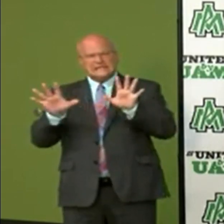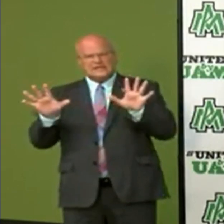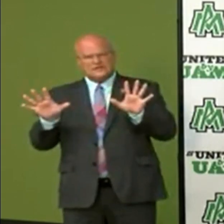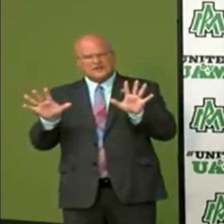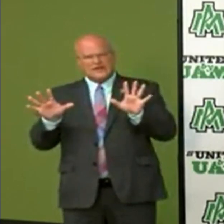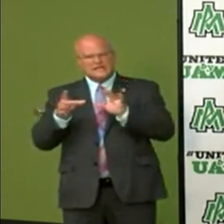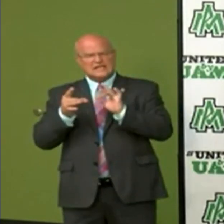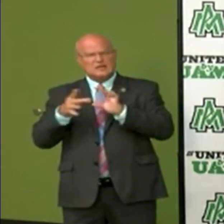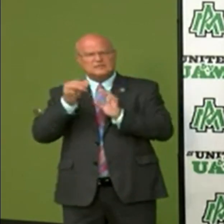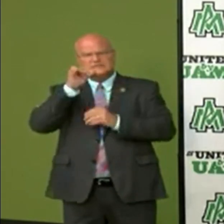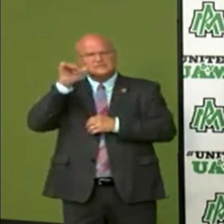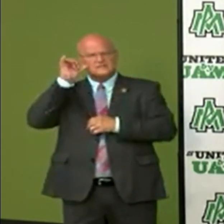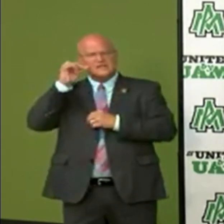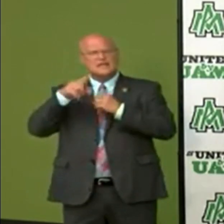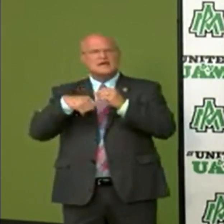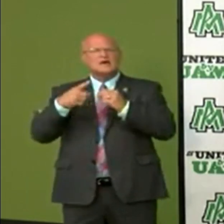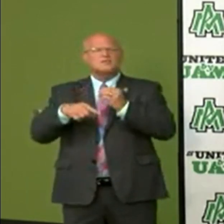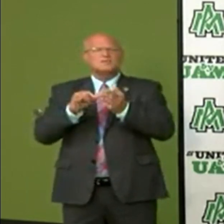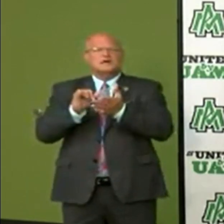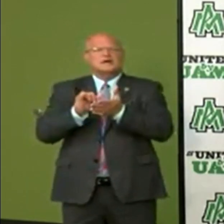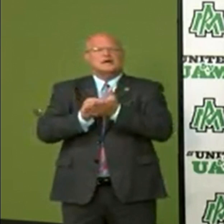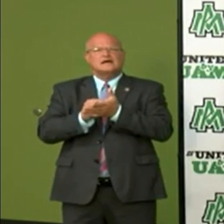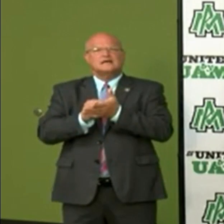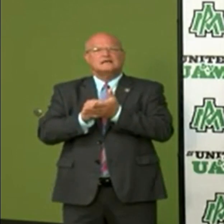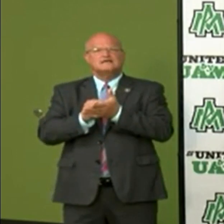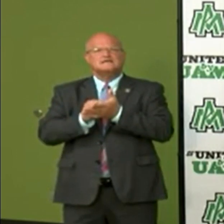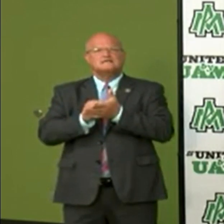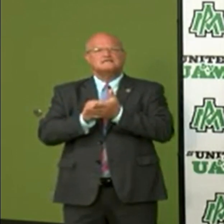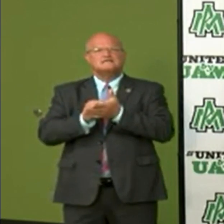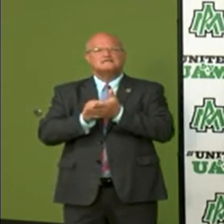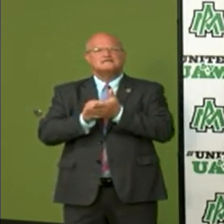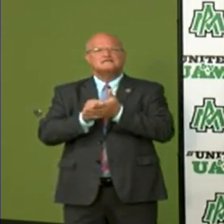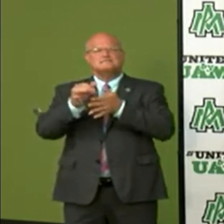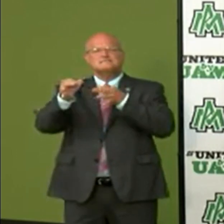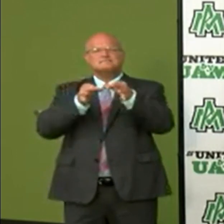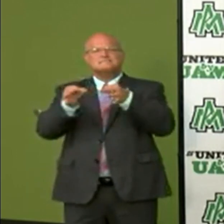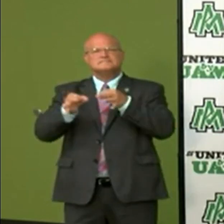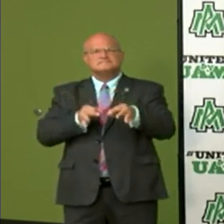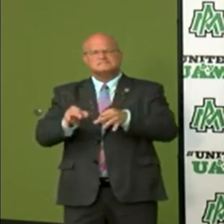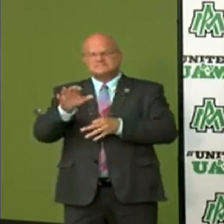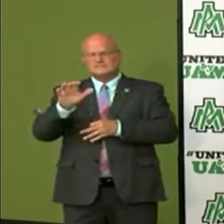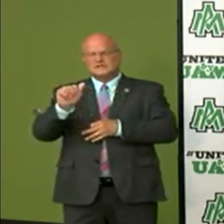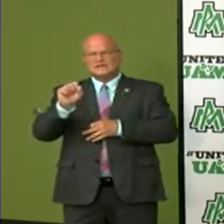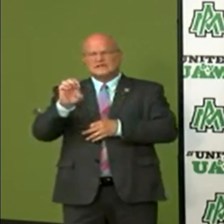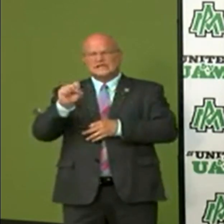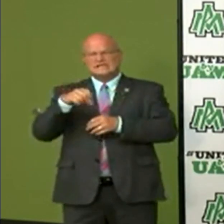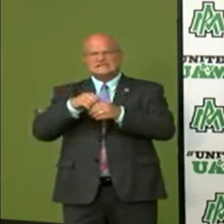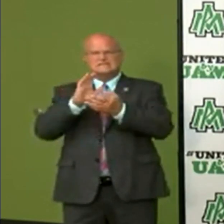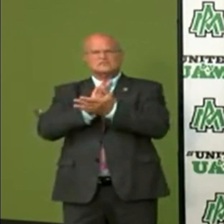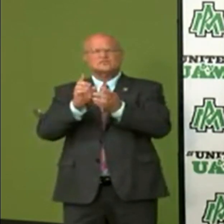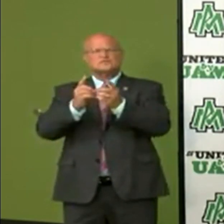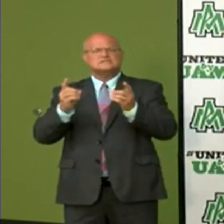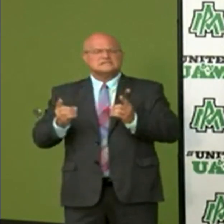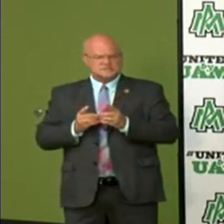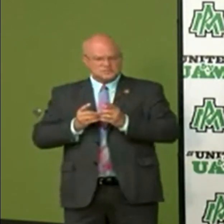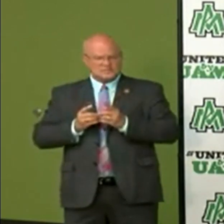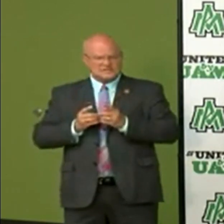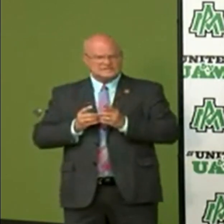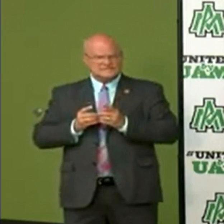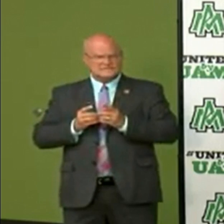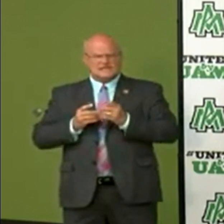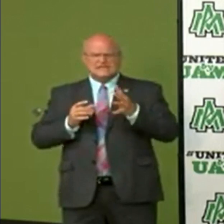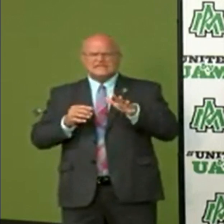clarifying comments yesterday on the details about cases in school districts. Is